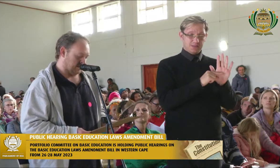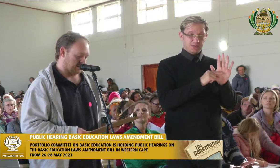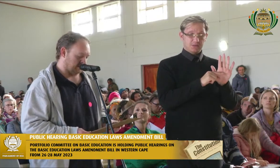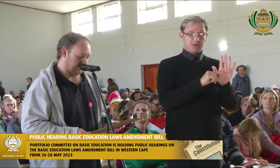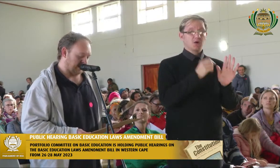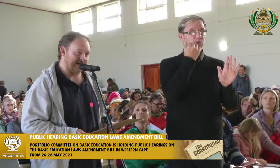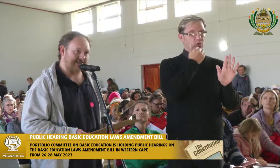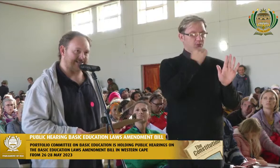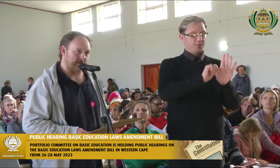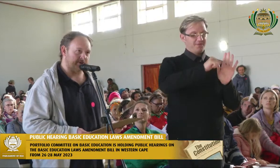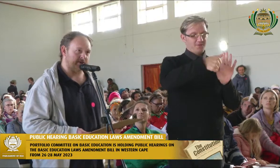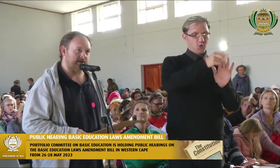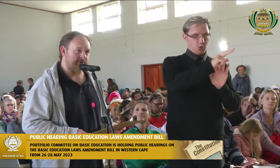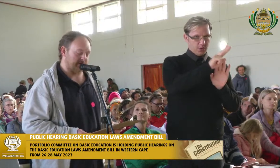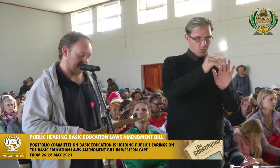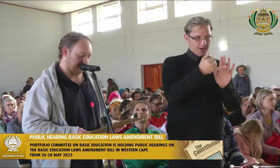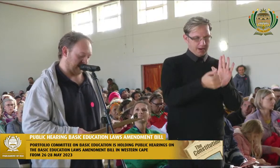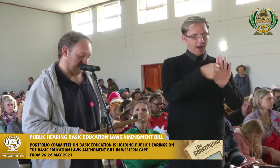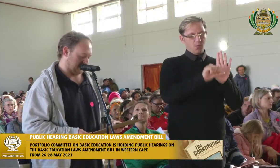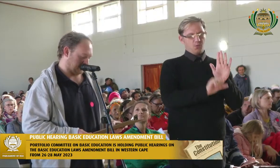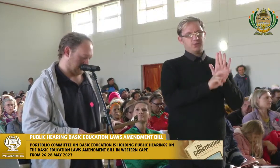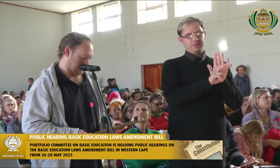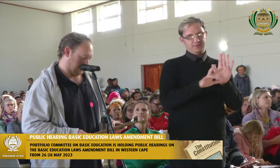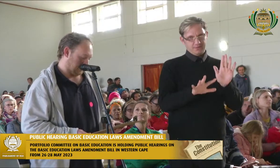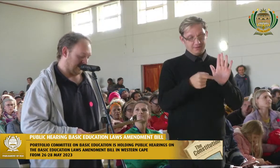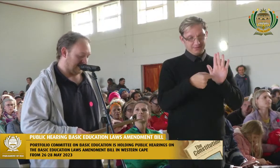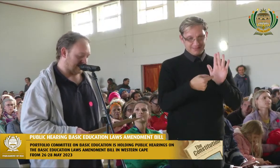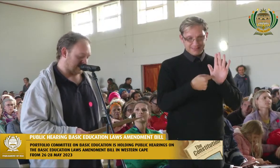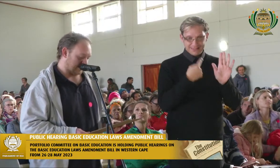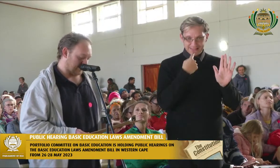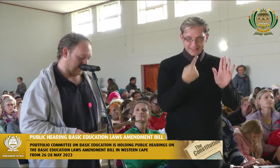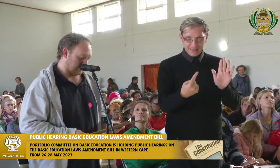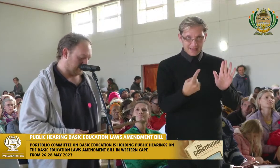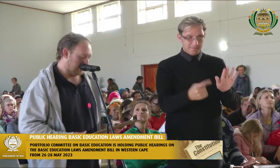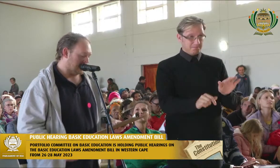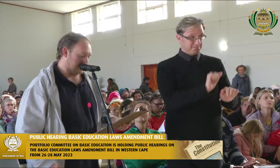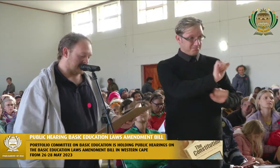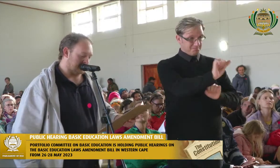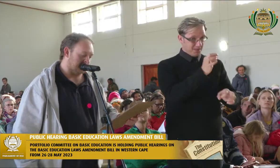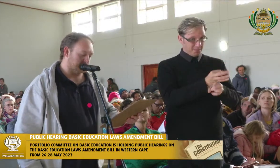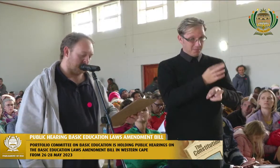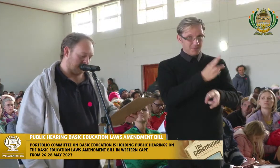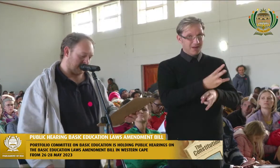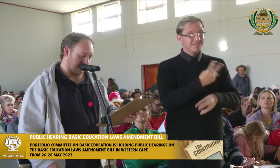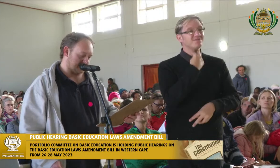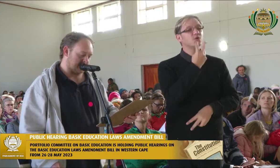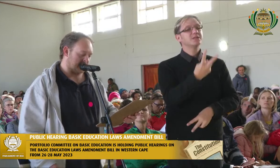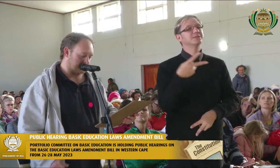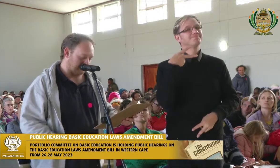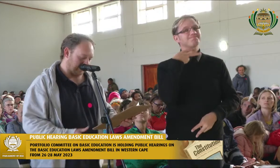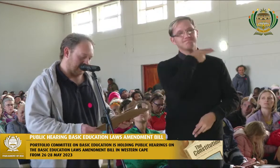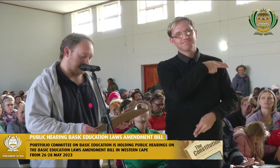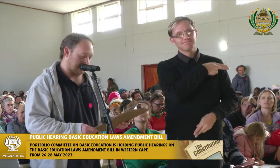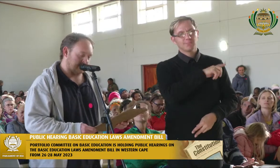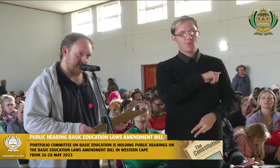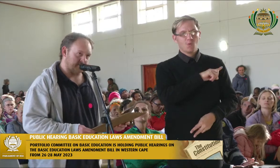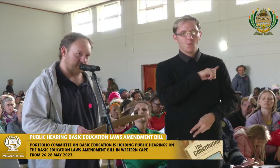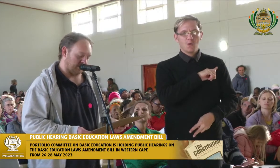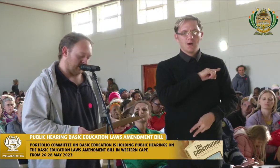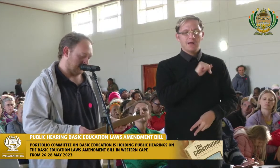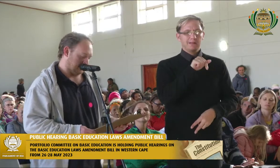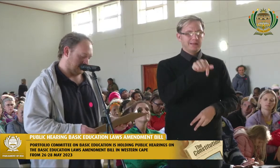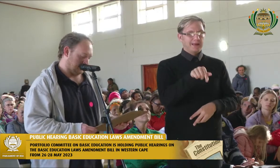whim, completely extinguishing the voice of parents. It doesn't end there, though. This bill normalizes surveillance